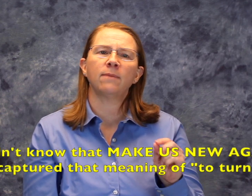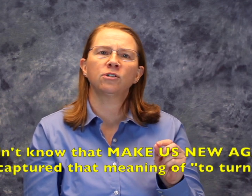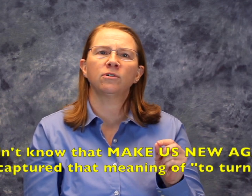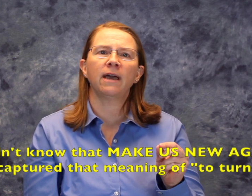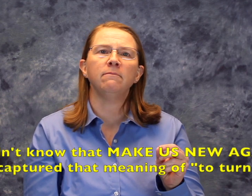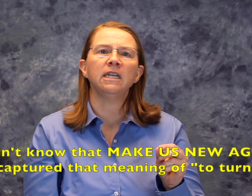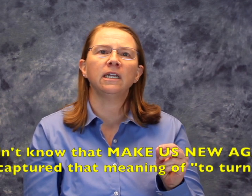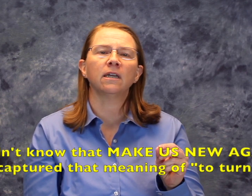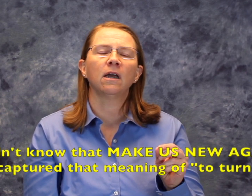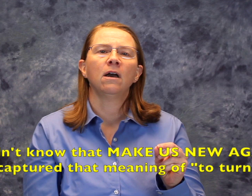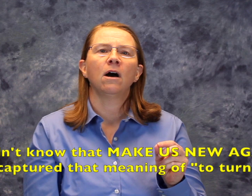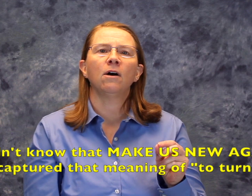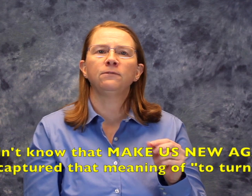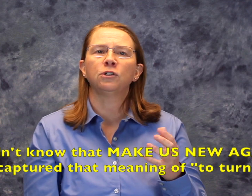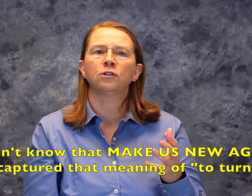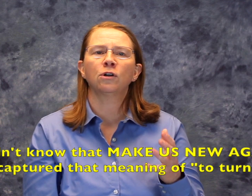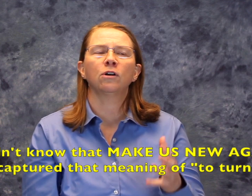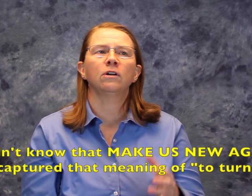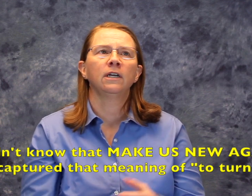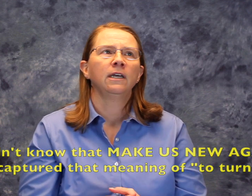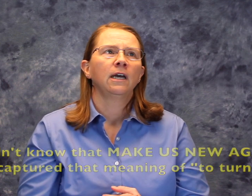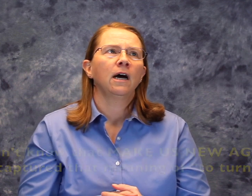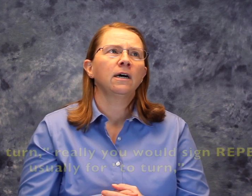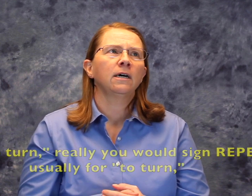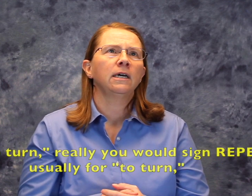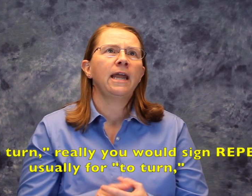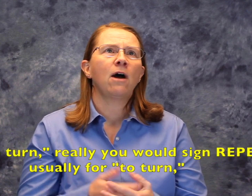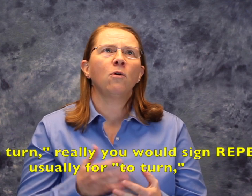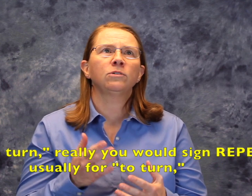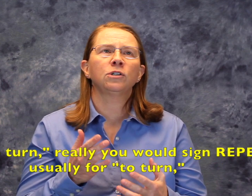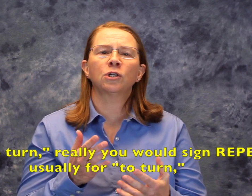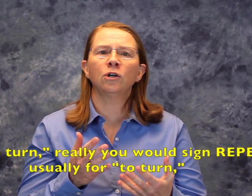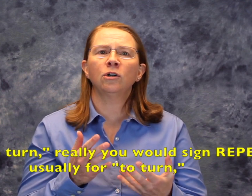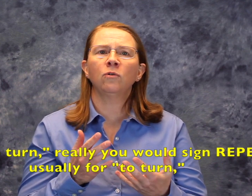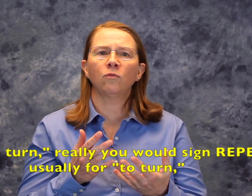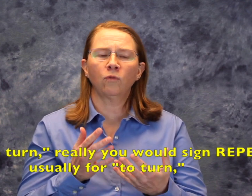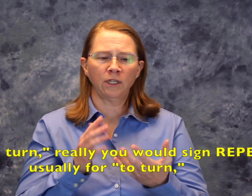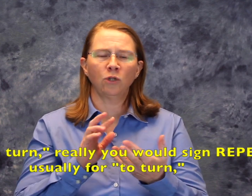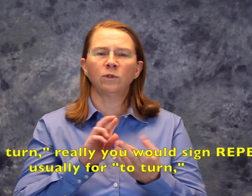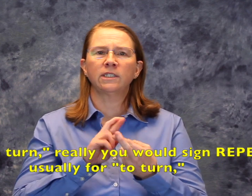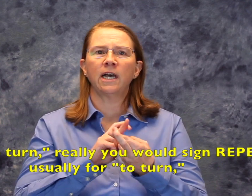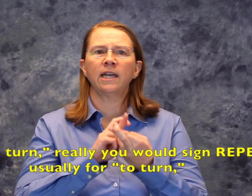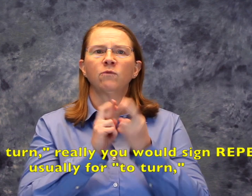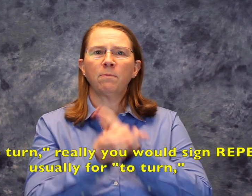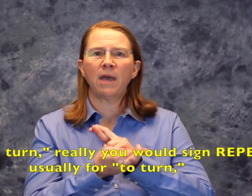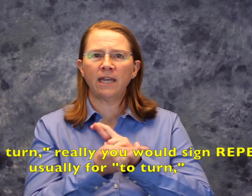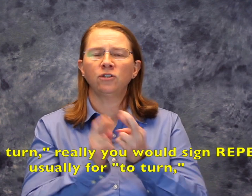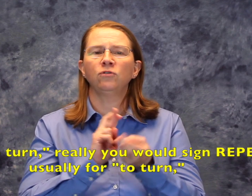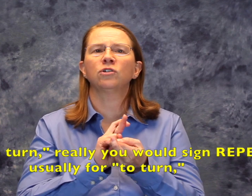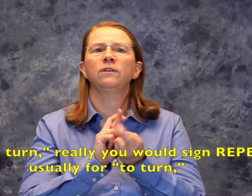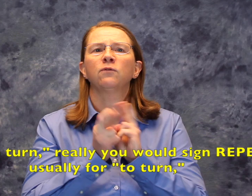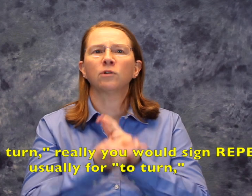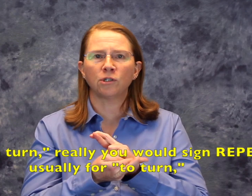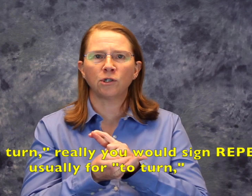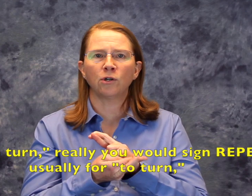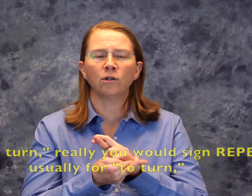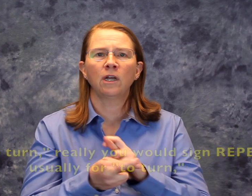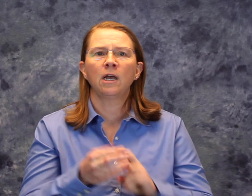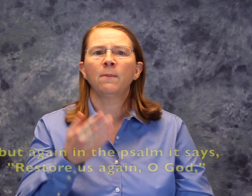captured that meaning of to turn. Now, to turn, really you would sign repent usually for to turn. But